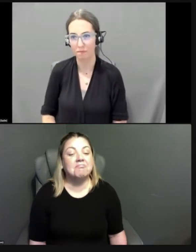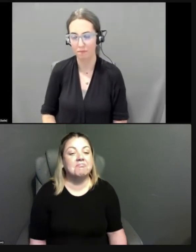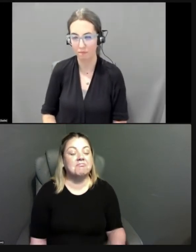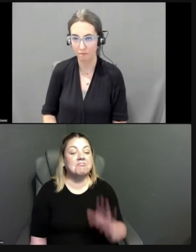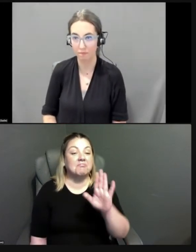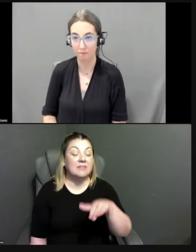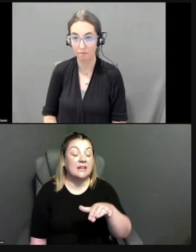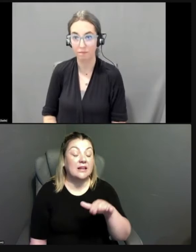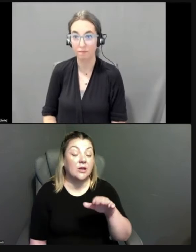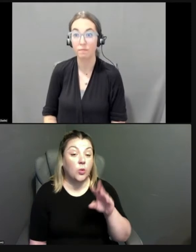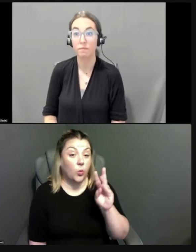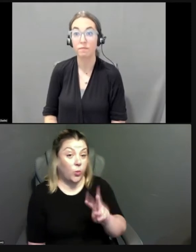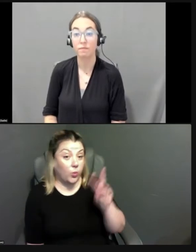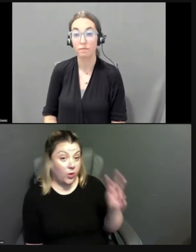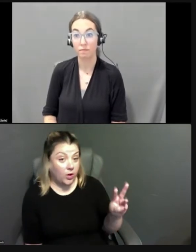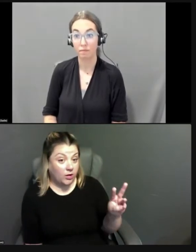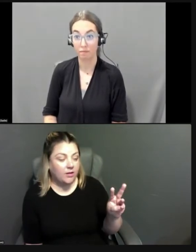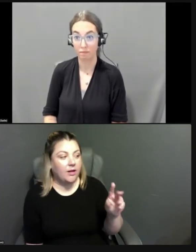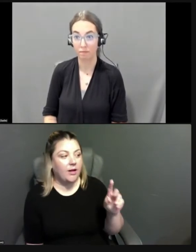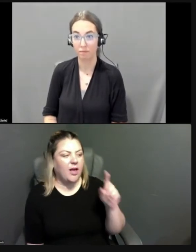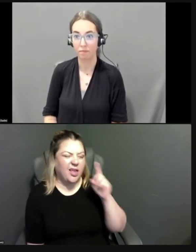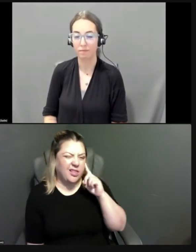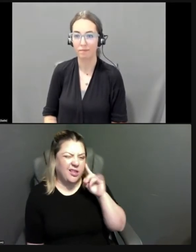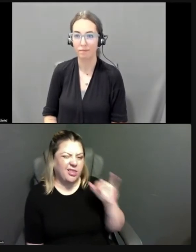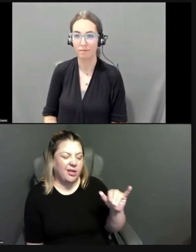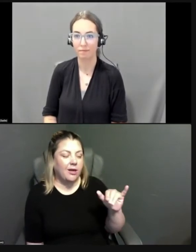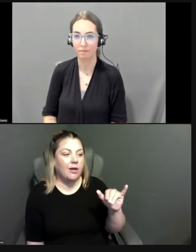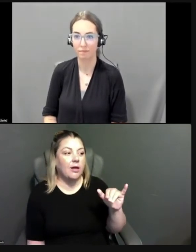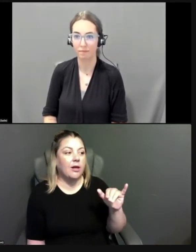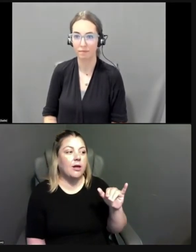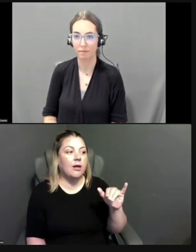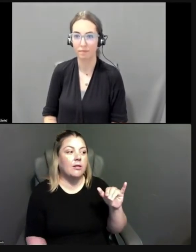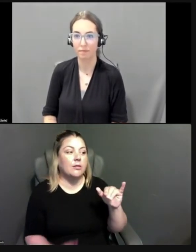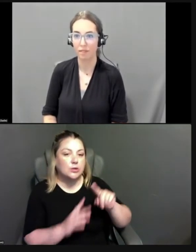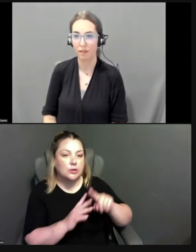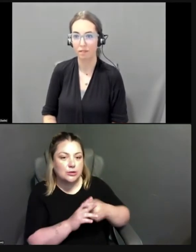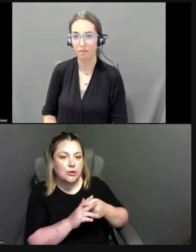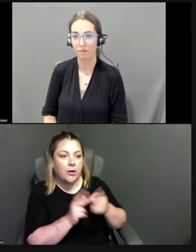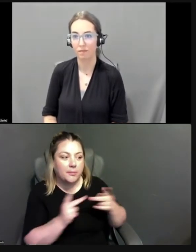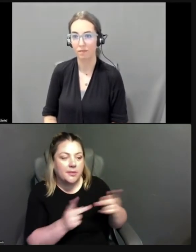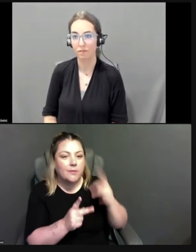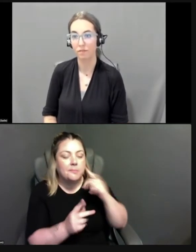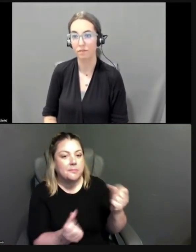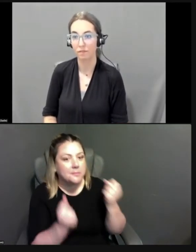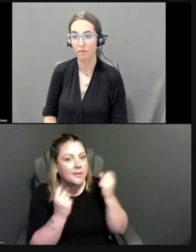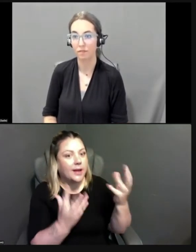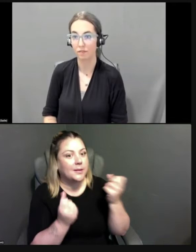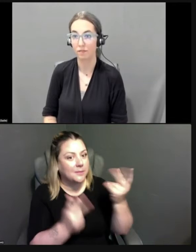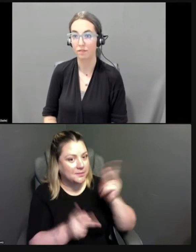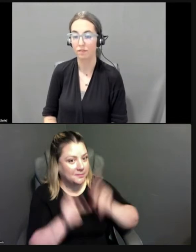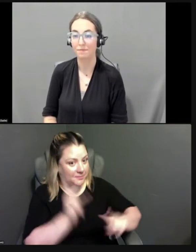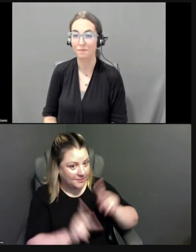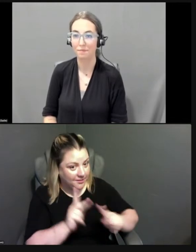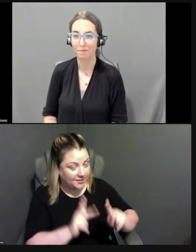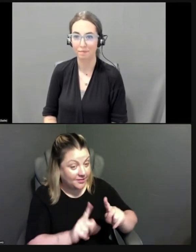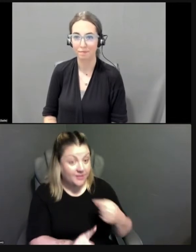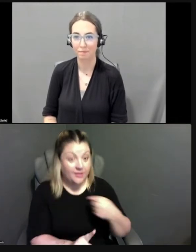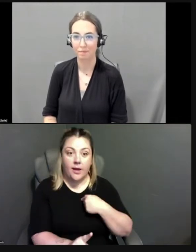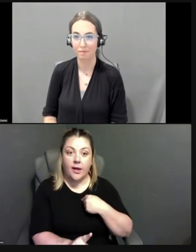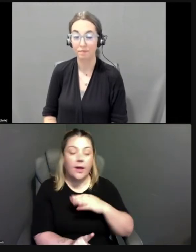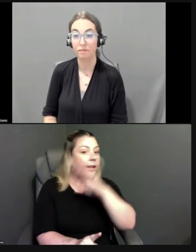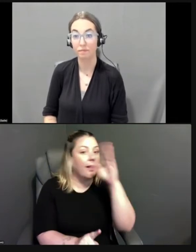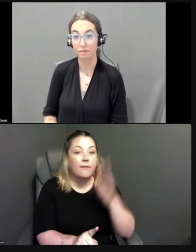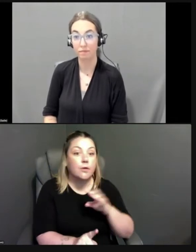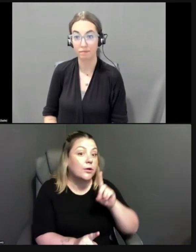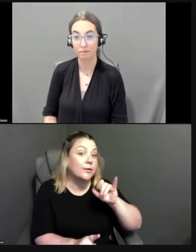one of those things that's like the entry point for so many people. It's weird. I never dieted.